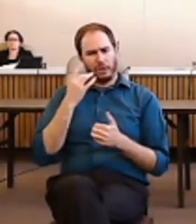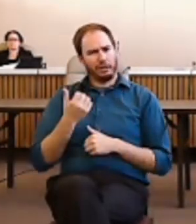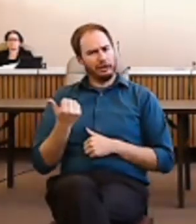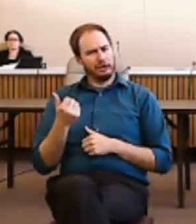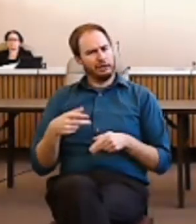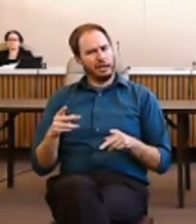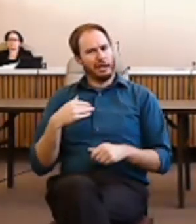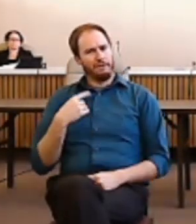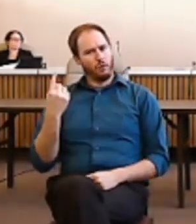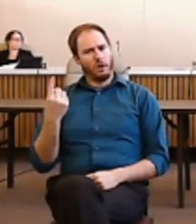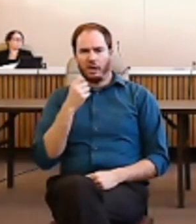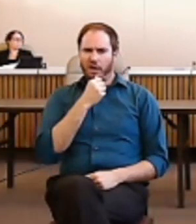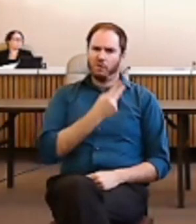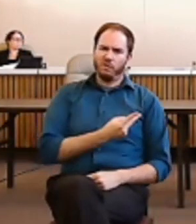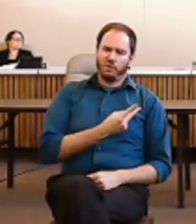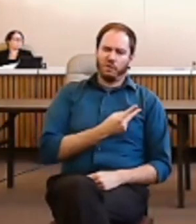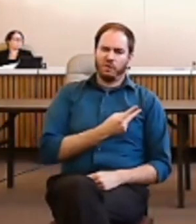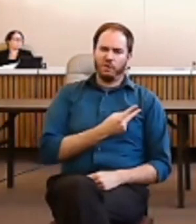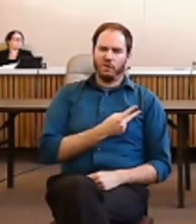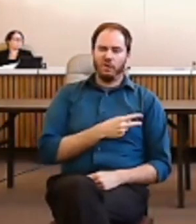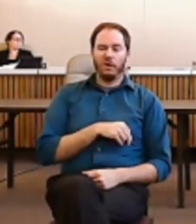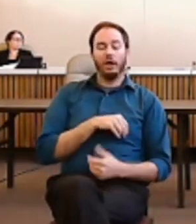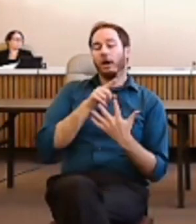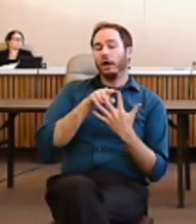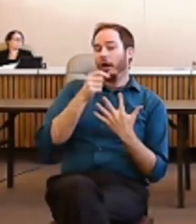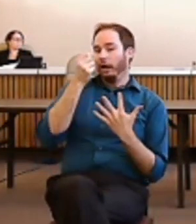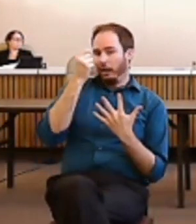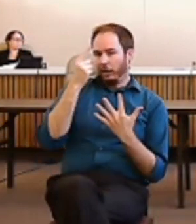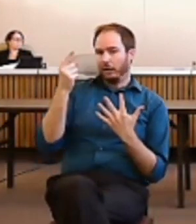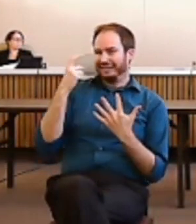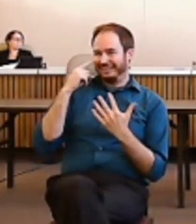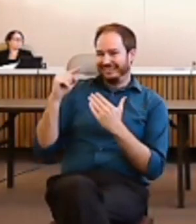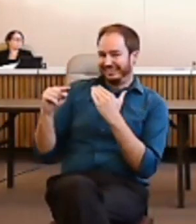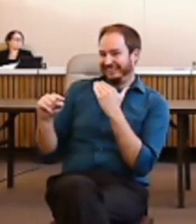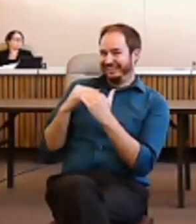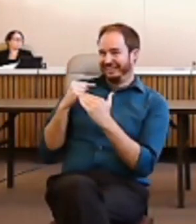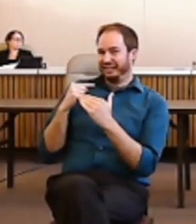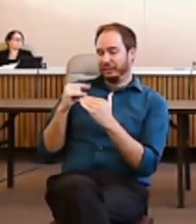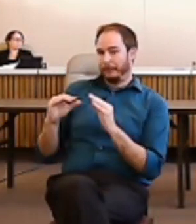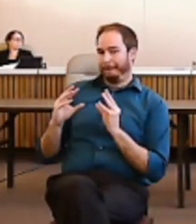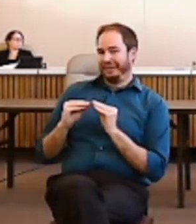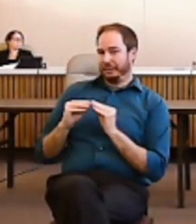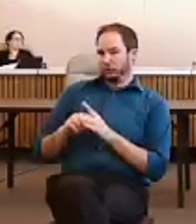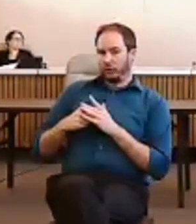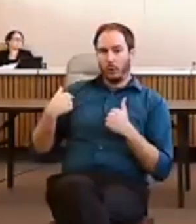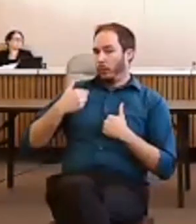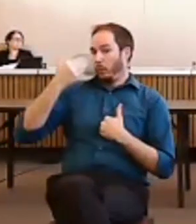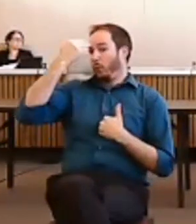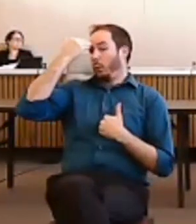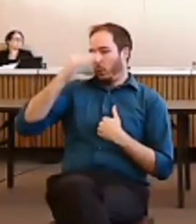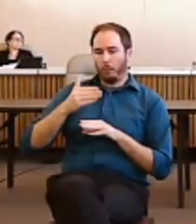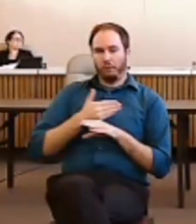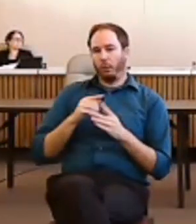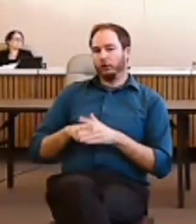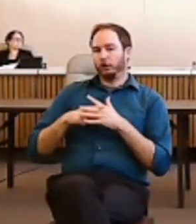this so different? Well, what makes it different is we just got the email after the meeting started. Right. We weren't aware of it before we started